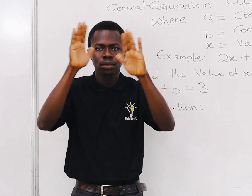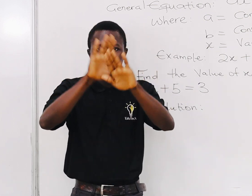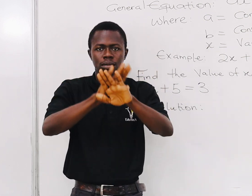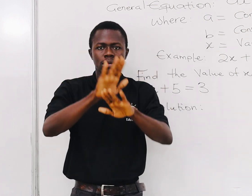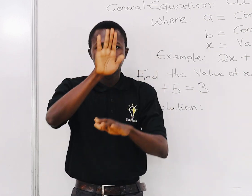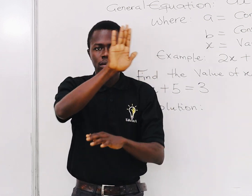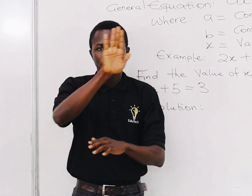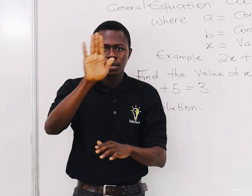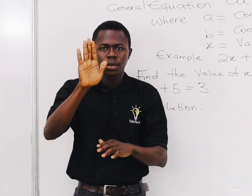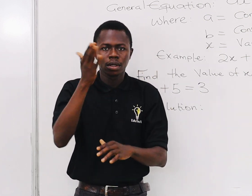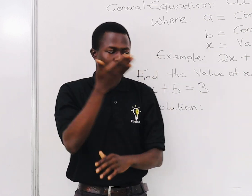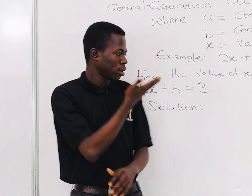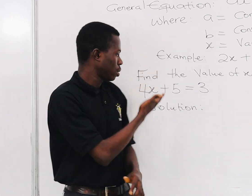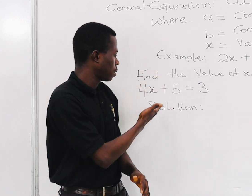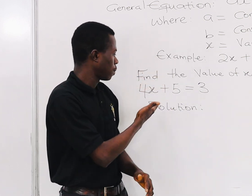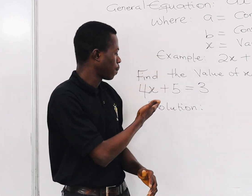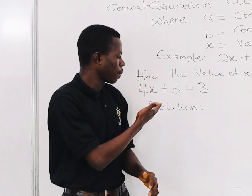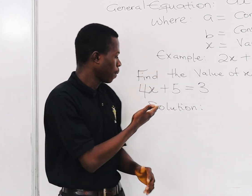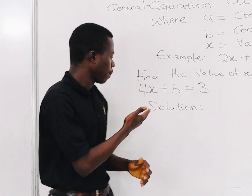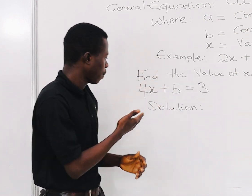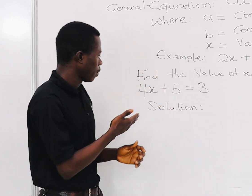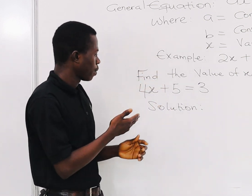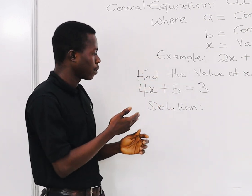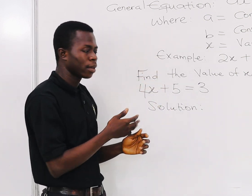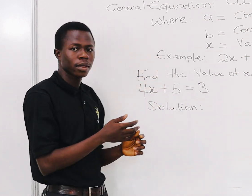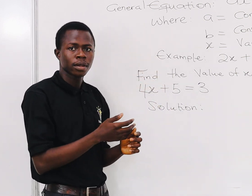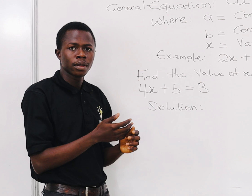So our focus now will be on the board.